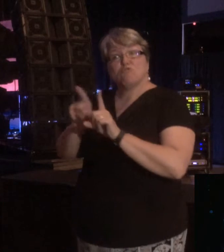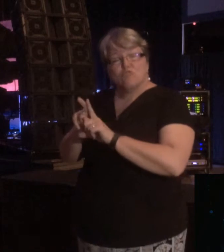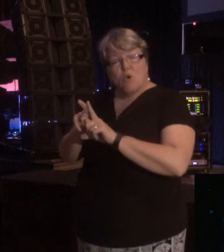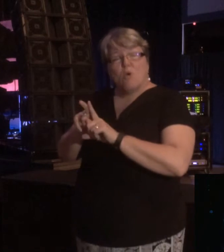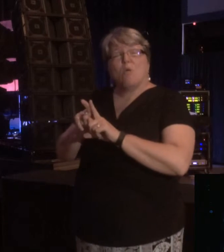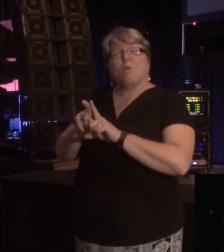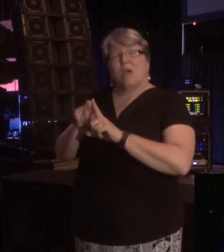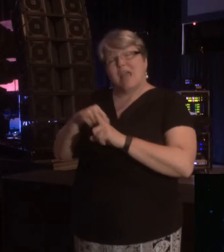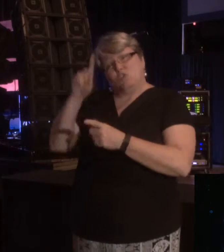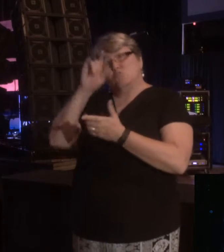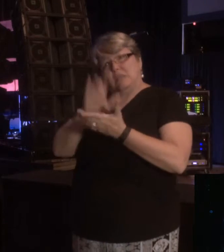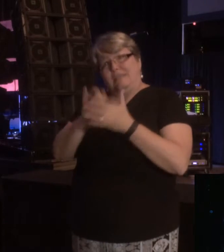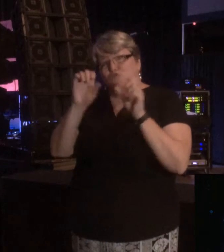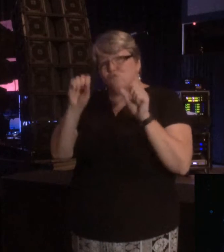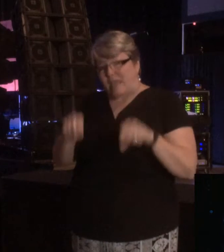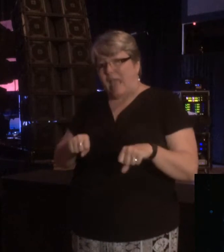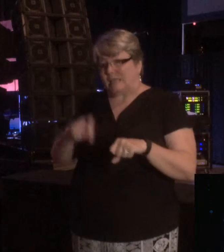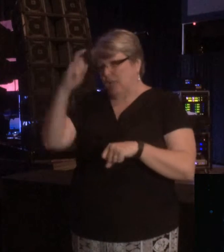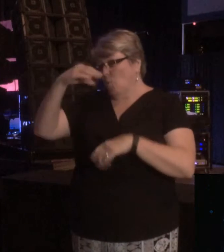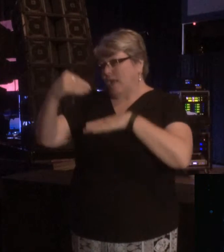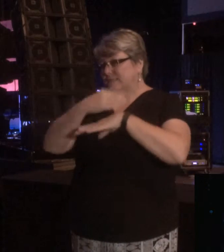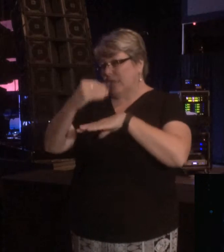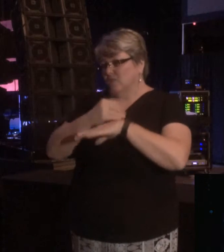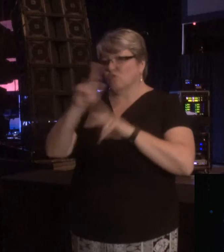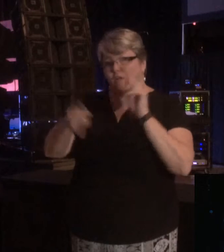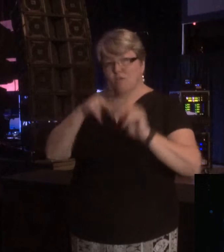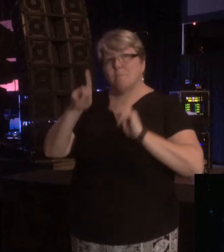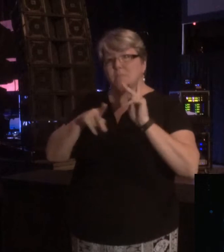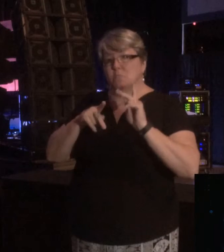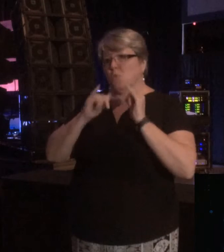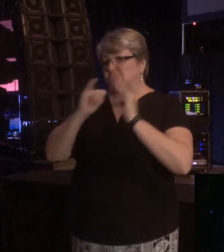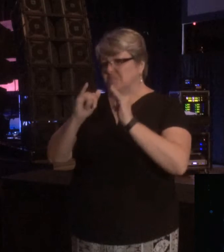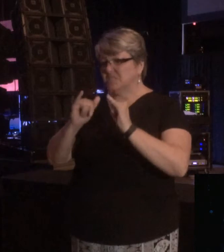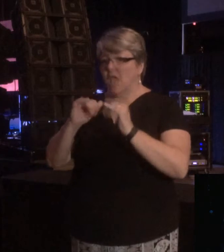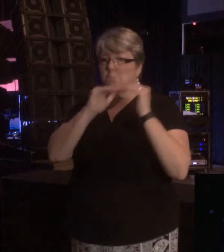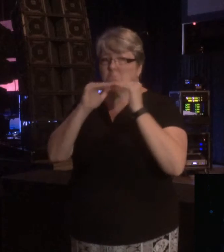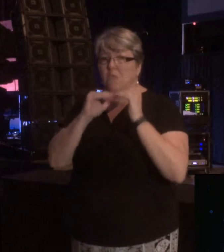Yes. Okay. Oh, you're looking for me on that one? Oh, okay, great.